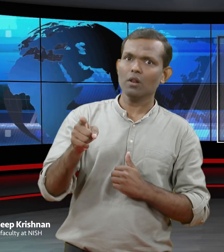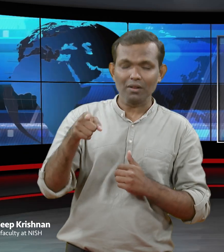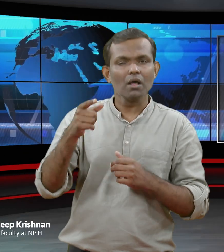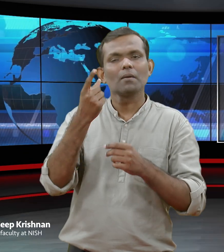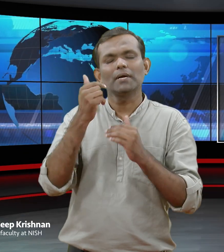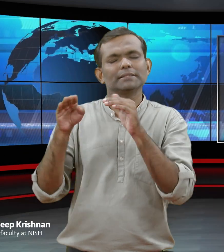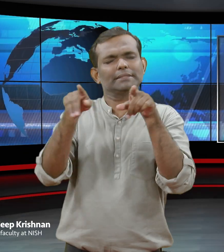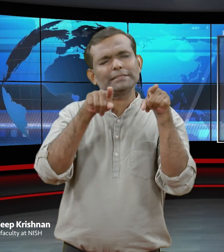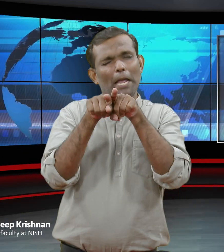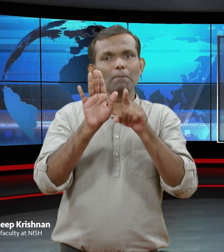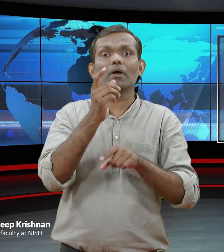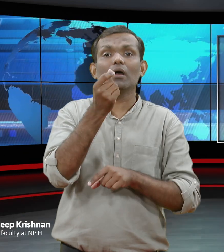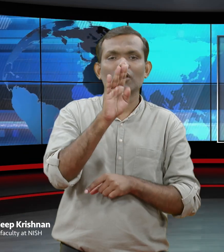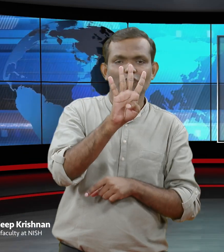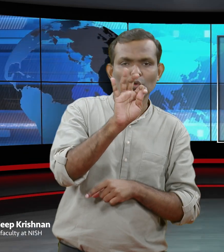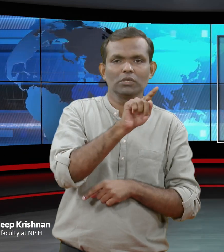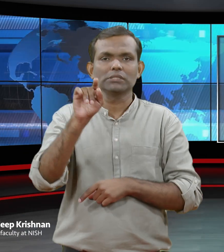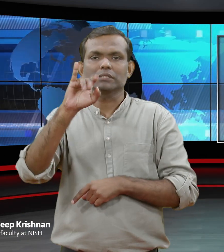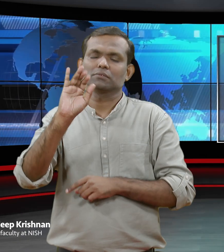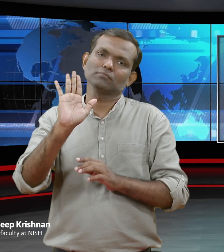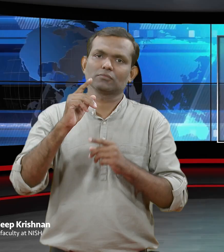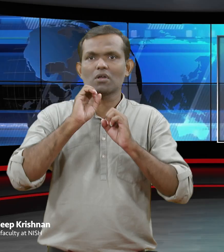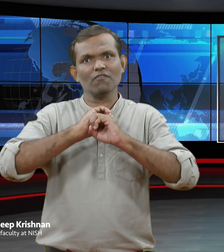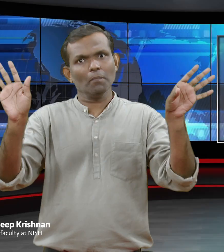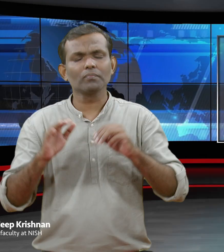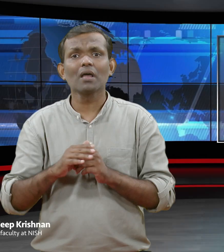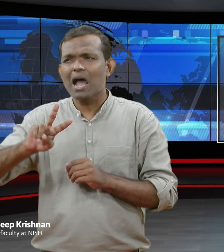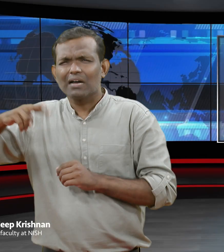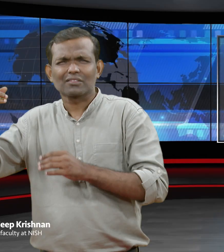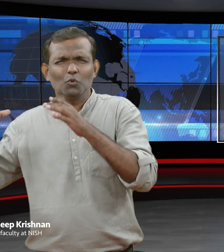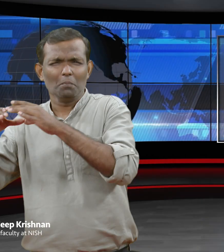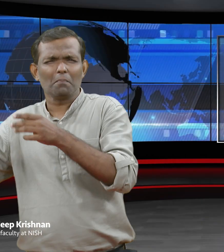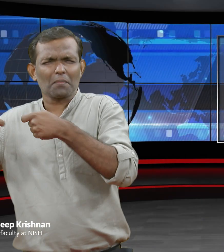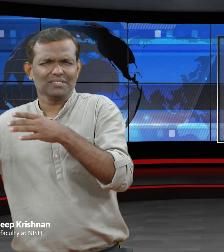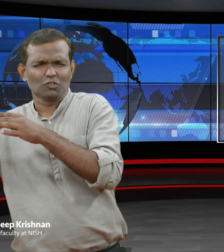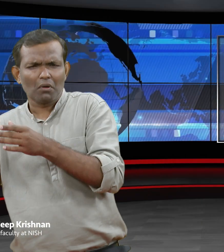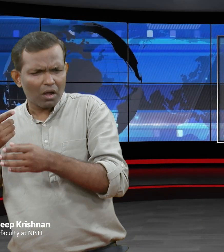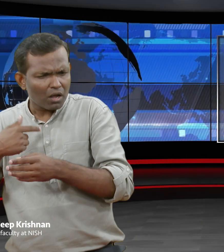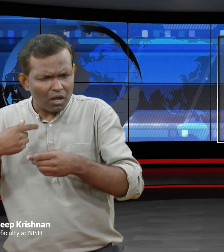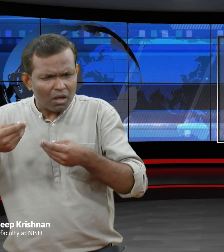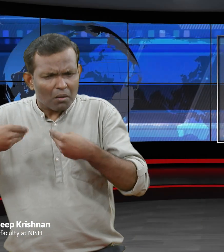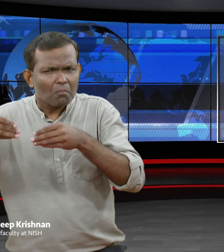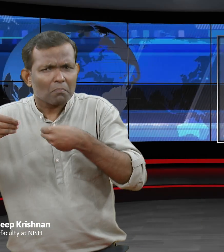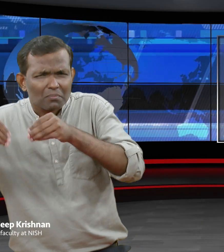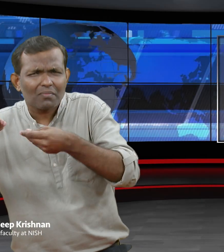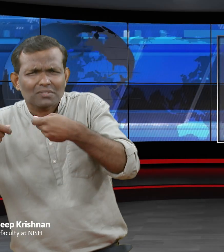per service. A confederation had challenged this rule, saying fixed rates were unfair and did not consider actual